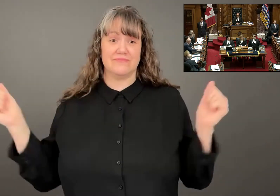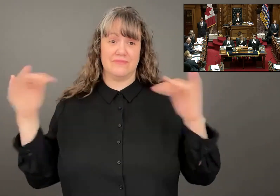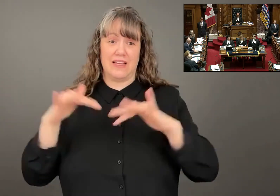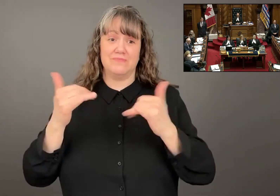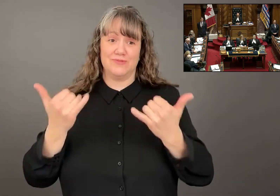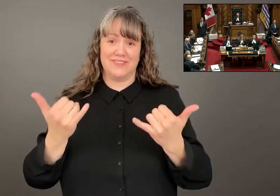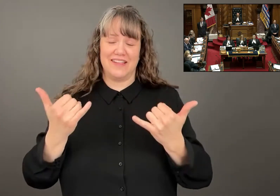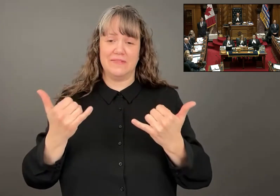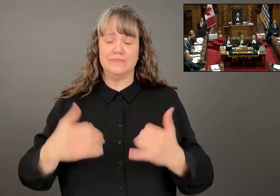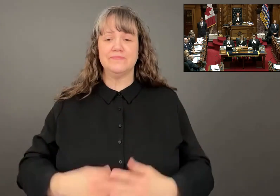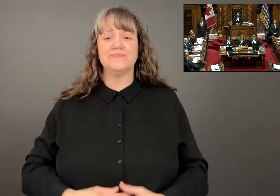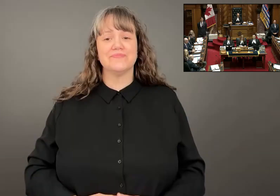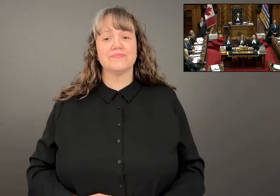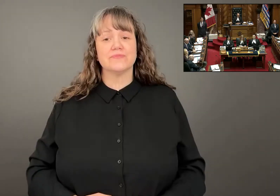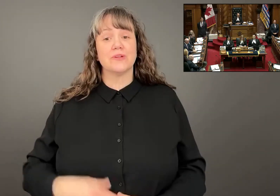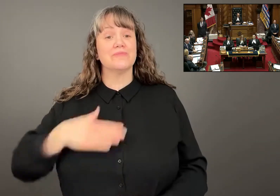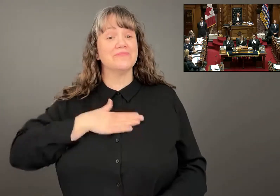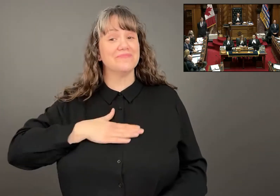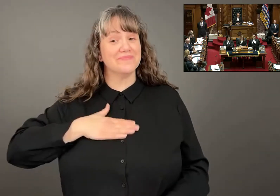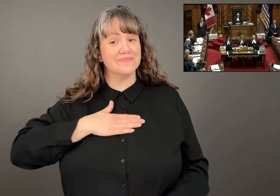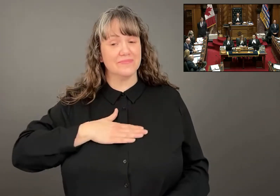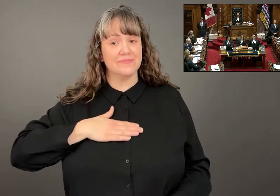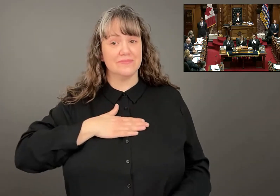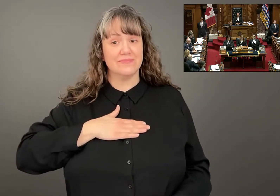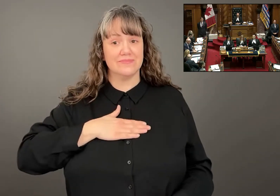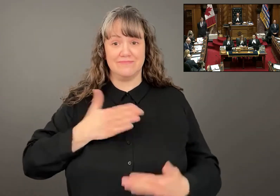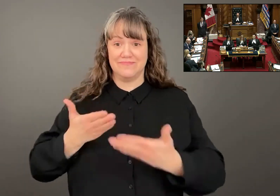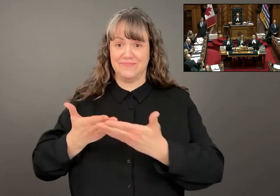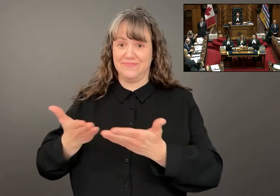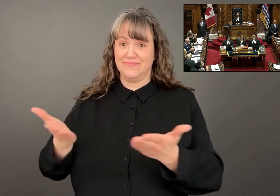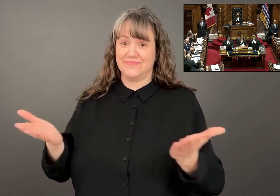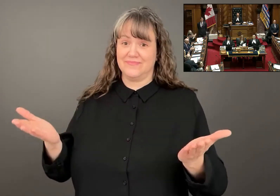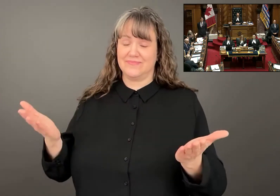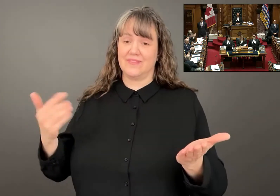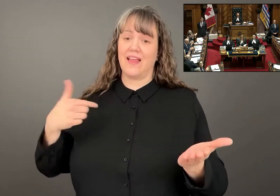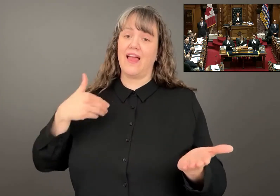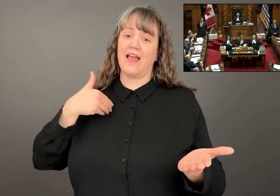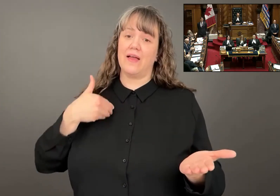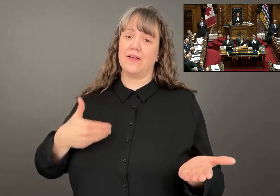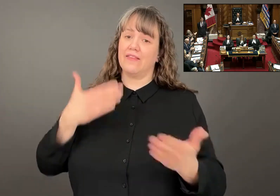you, I would say thank you and welcome.